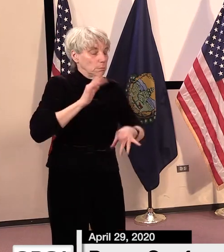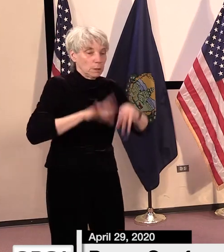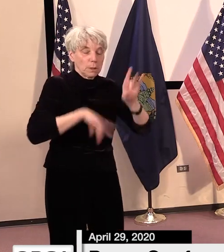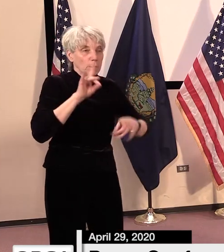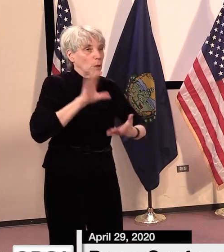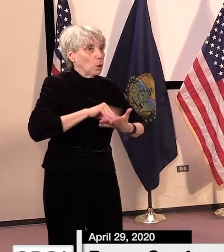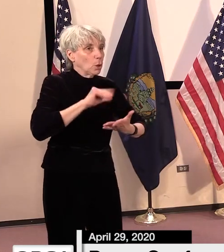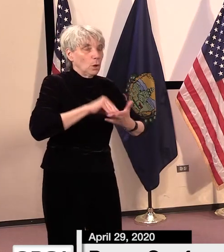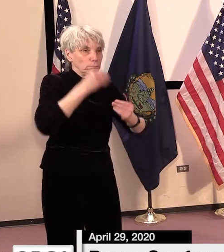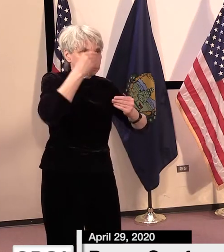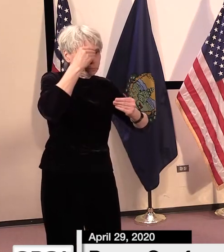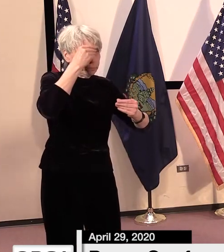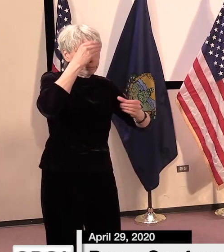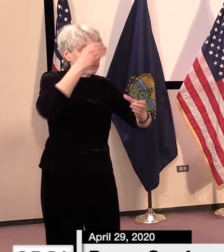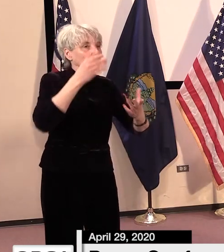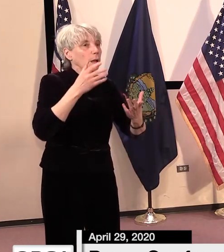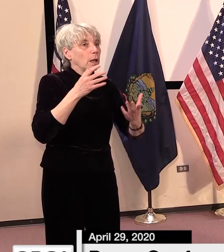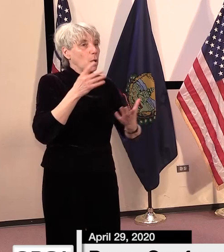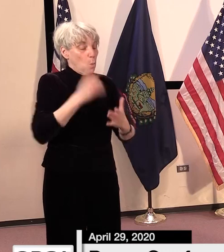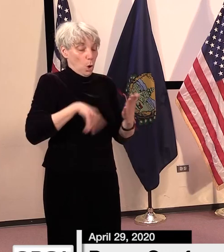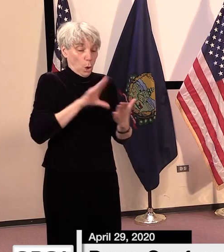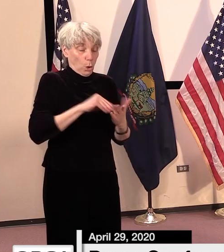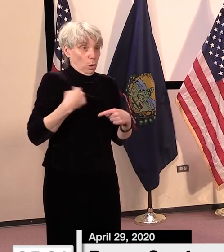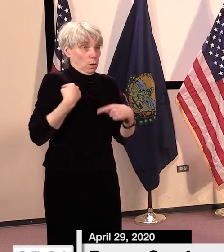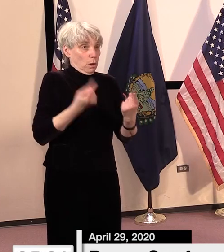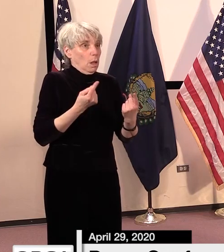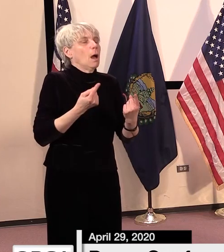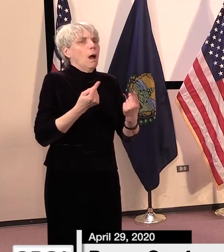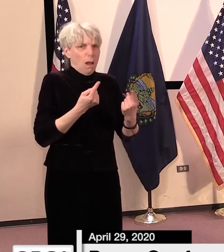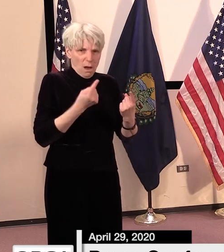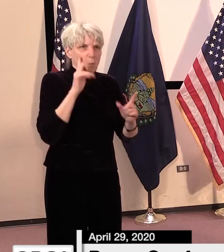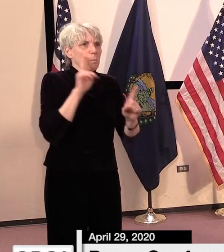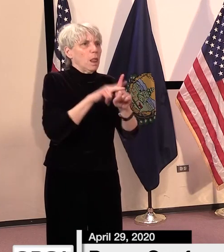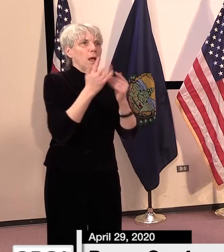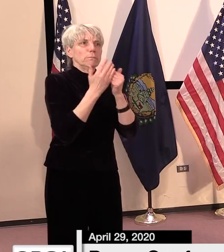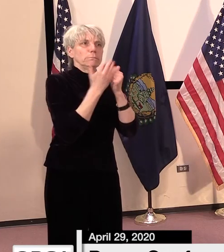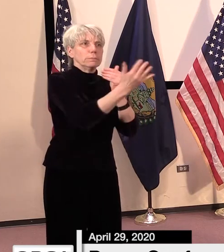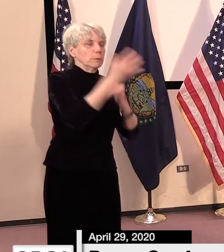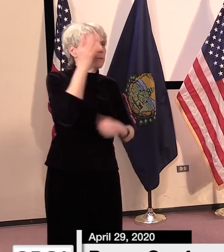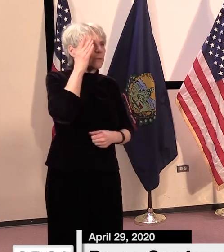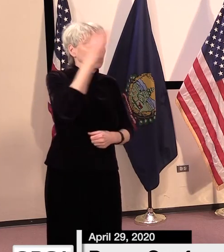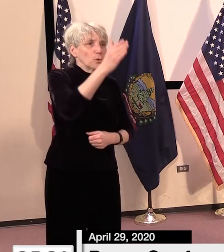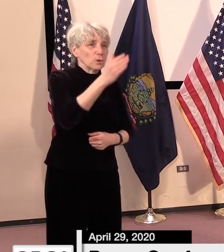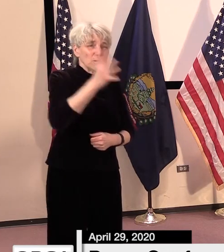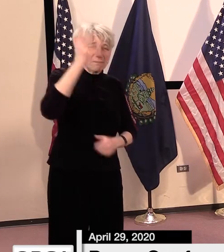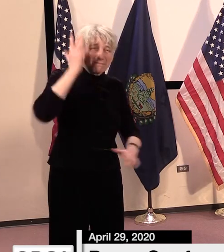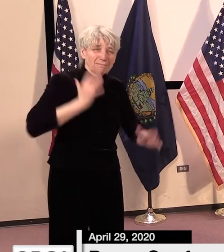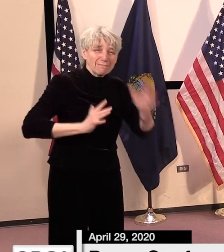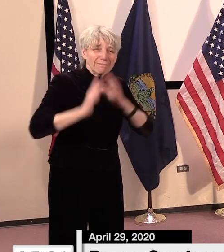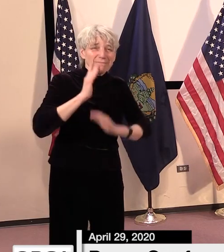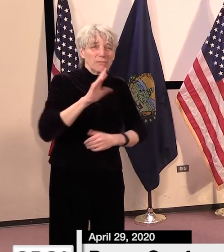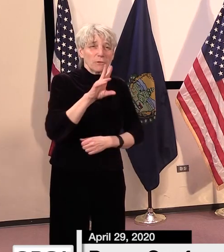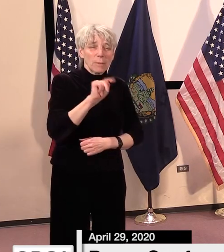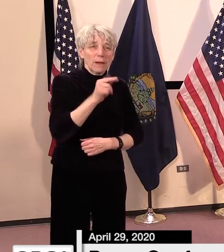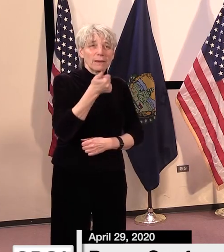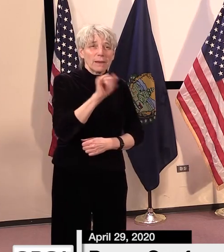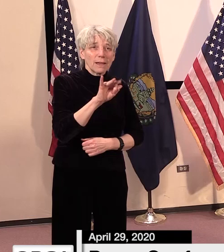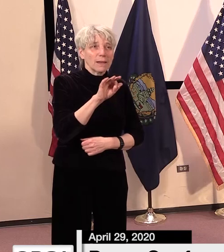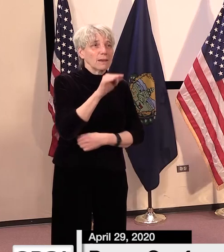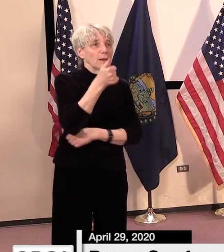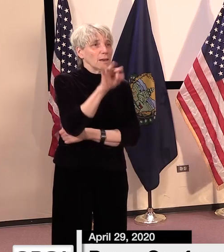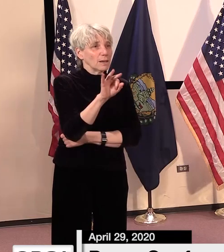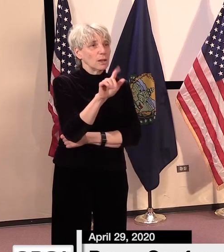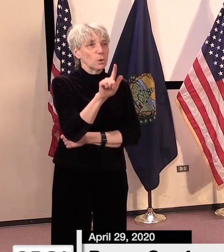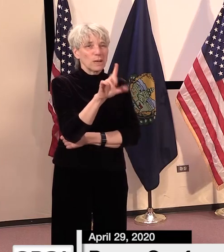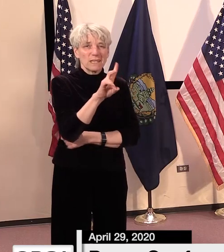this that we'll be able to utilize in the future as well. After the 27 flood, I'm sure we learned a lot there. After Irene, I